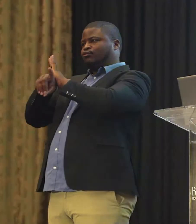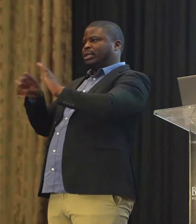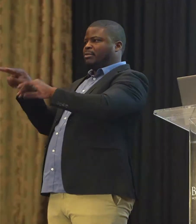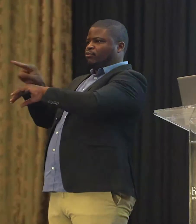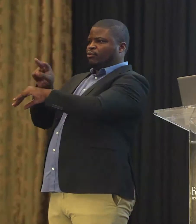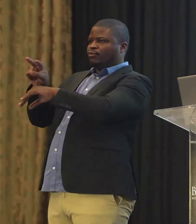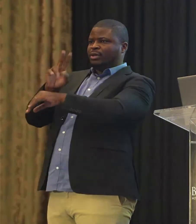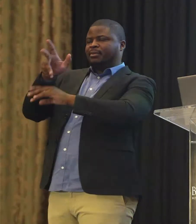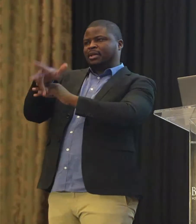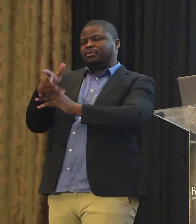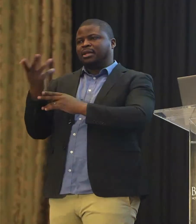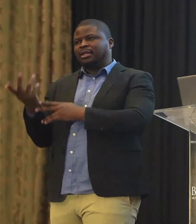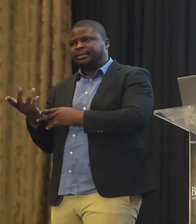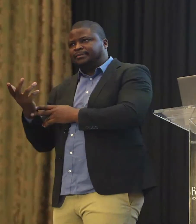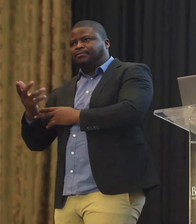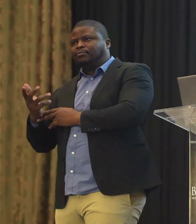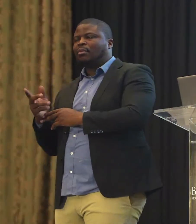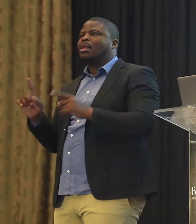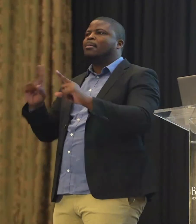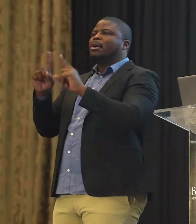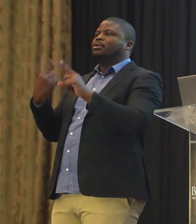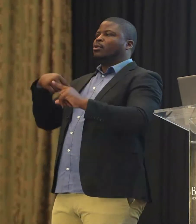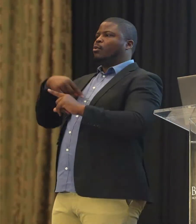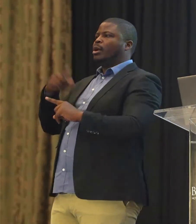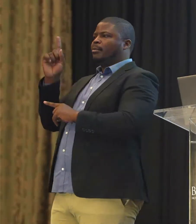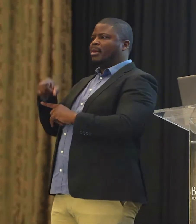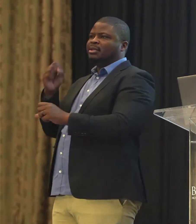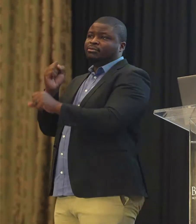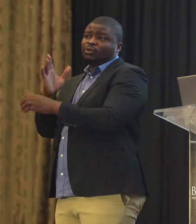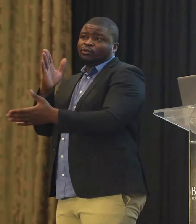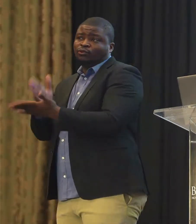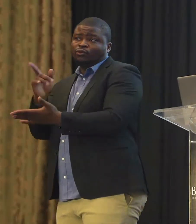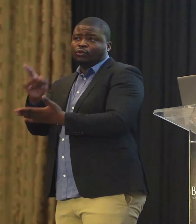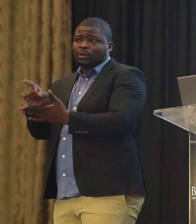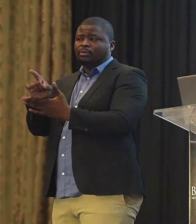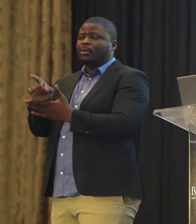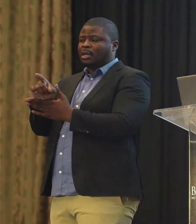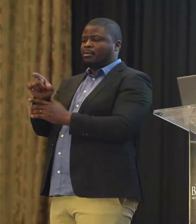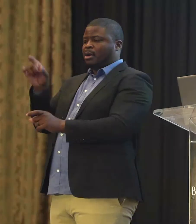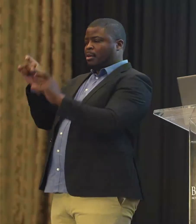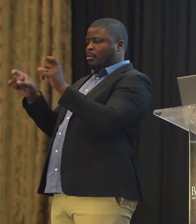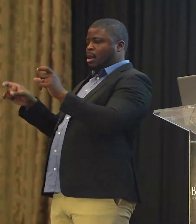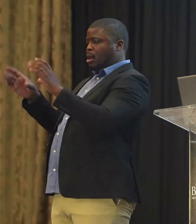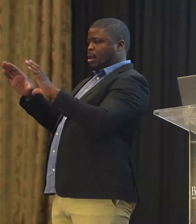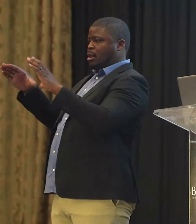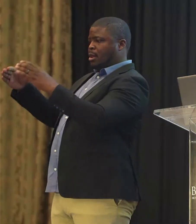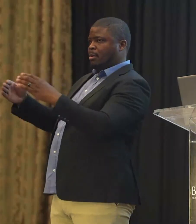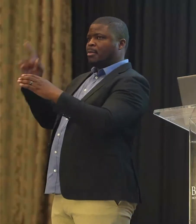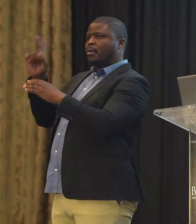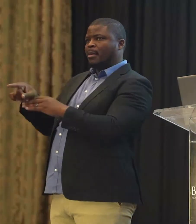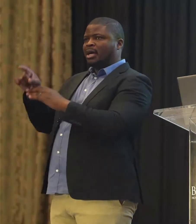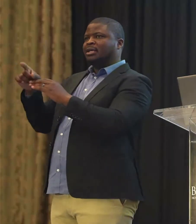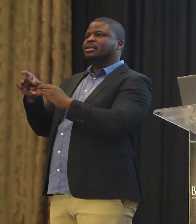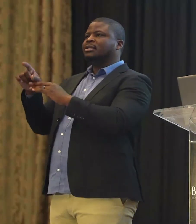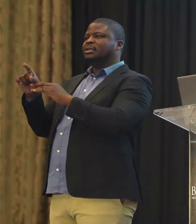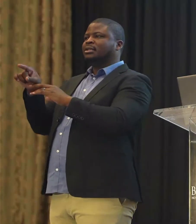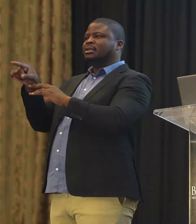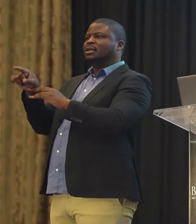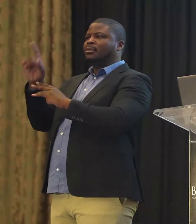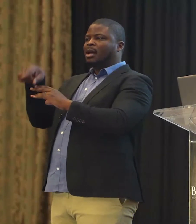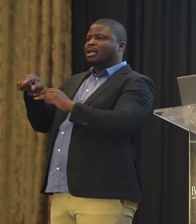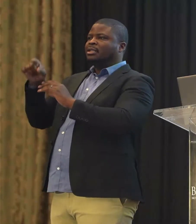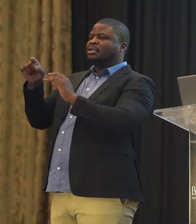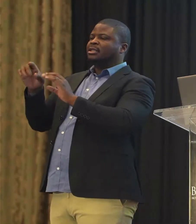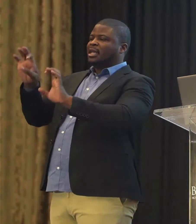basically, we need to ensure that we are able to evaluate the key population sense of excellence, at least by 2025. And within the